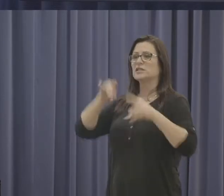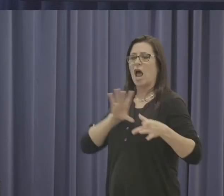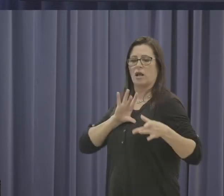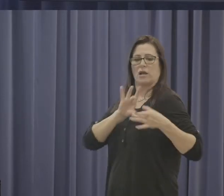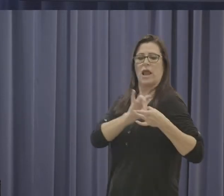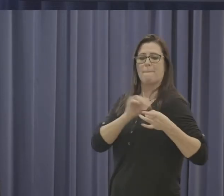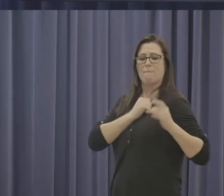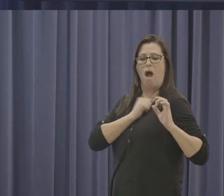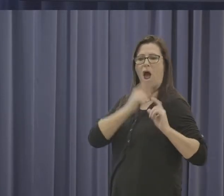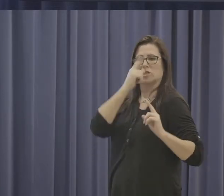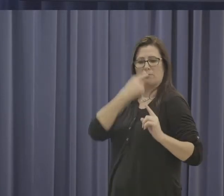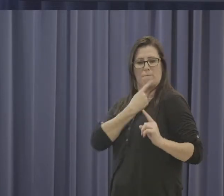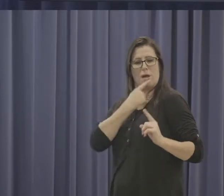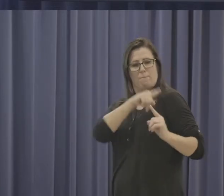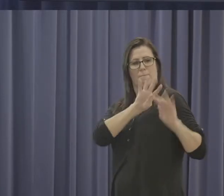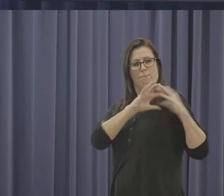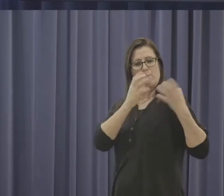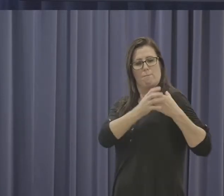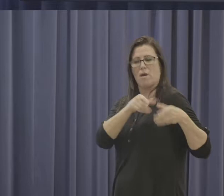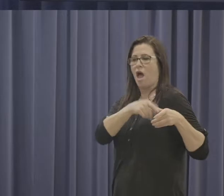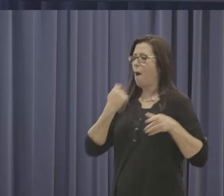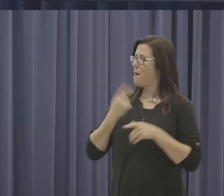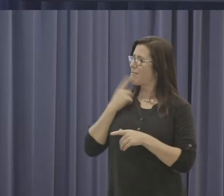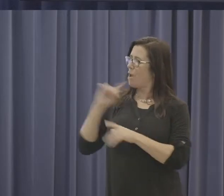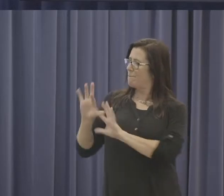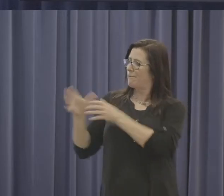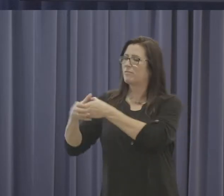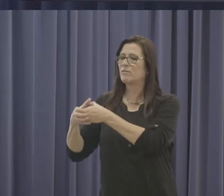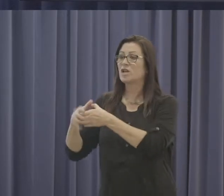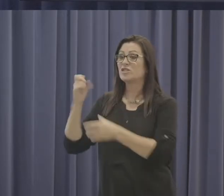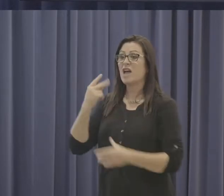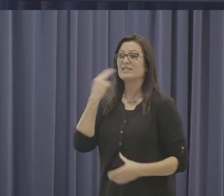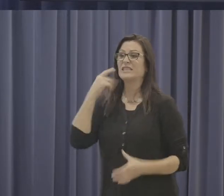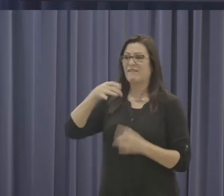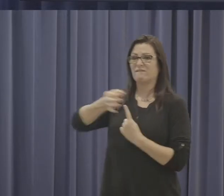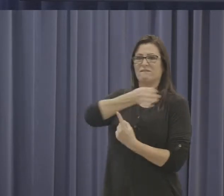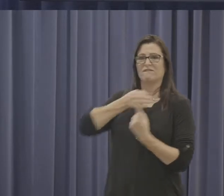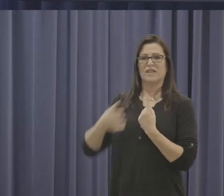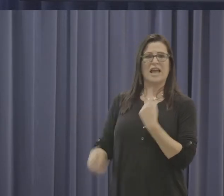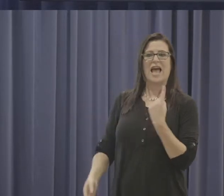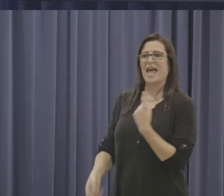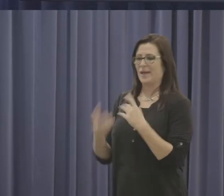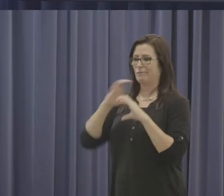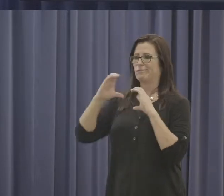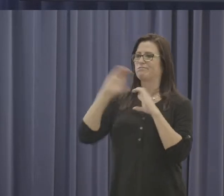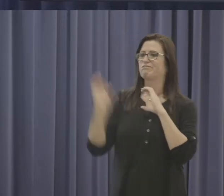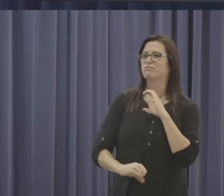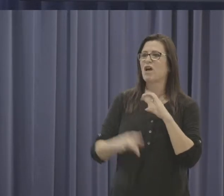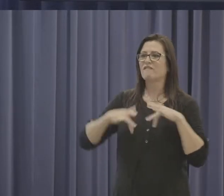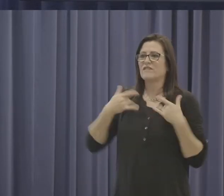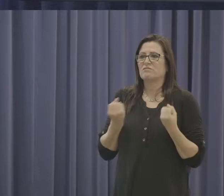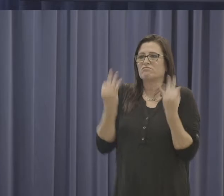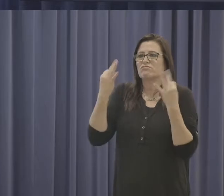to. Deaf or hard of hearing students may feel like they're not part of a group due to communication